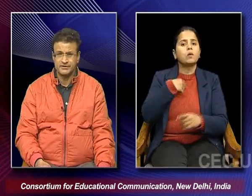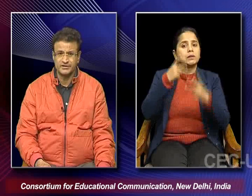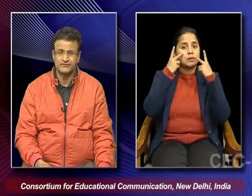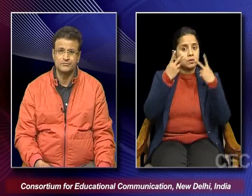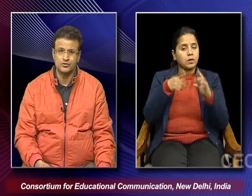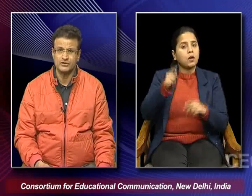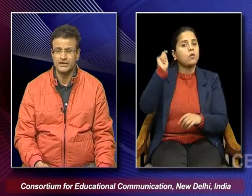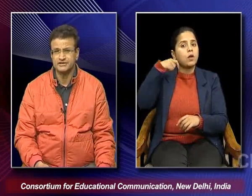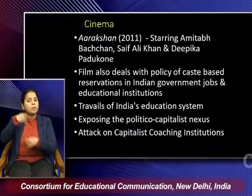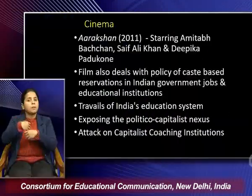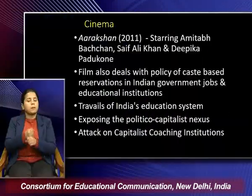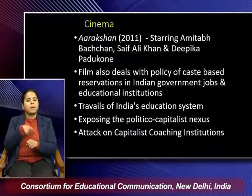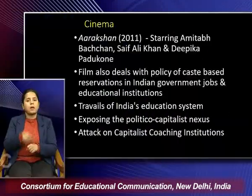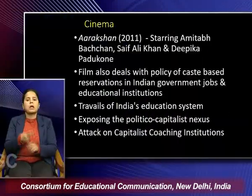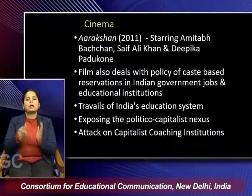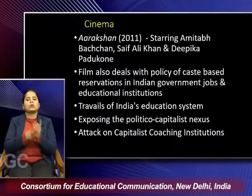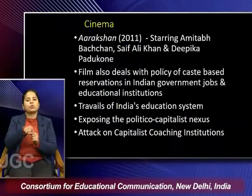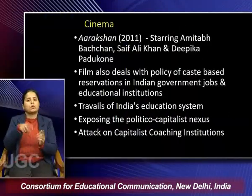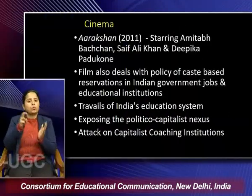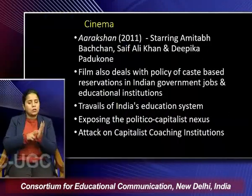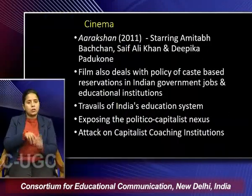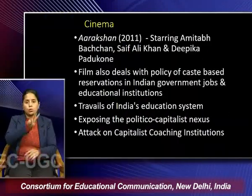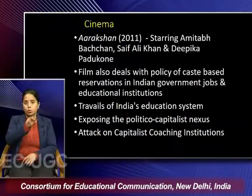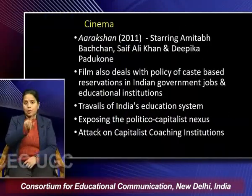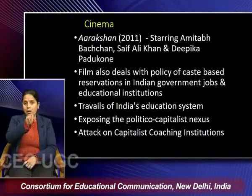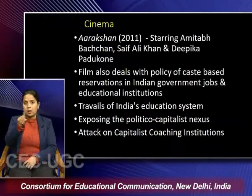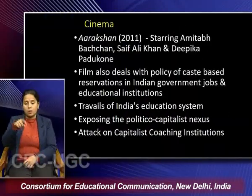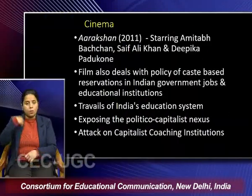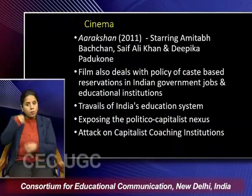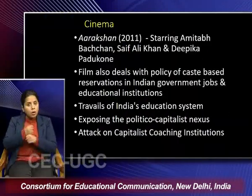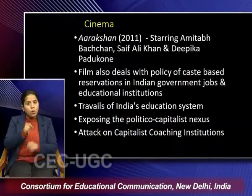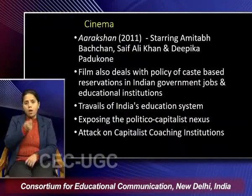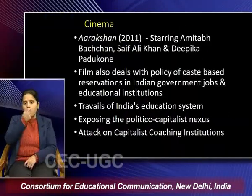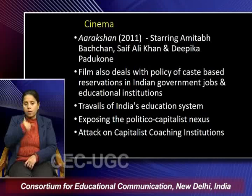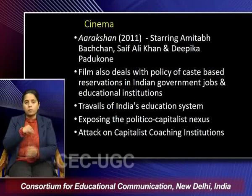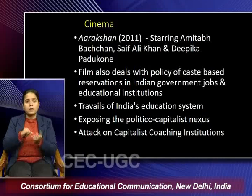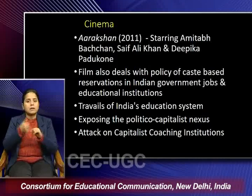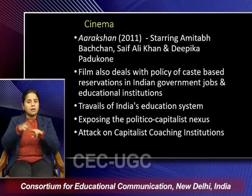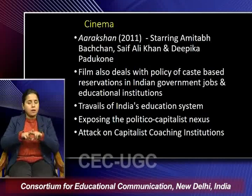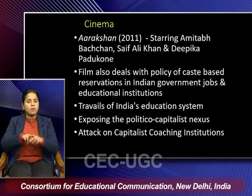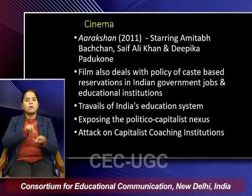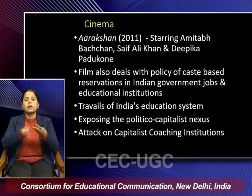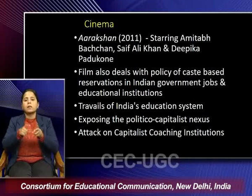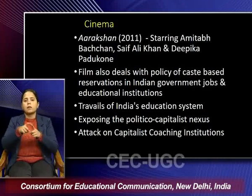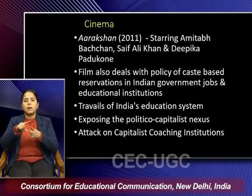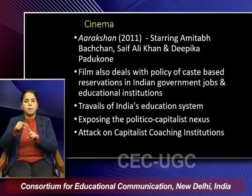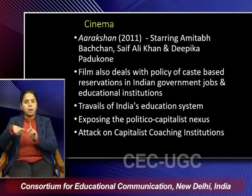he made a film called Arakshan in 2011, in which Amitabh Bachchan, Saif Ali Khan and Deepika Padukone